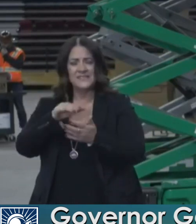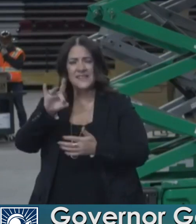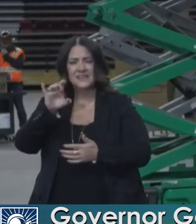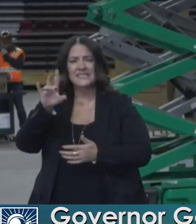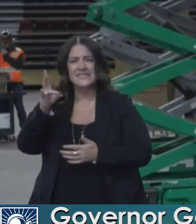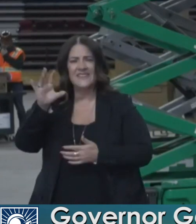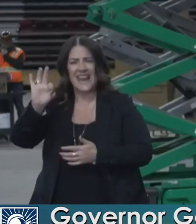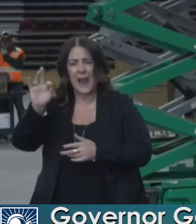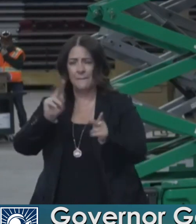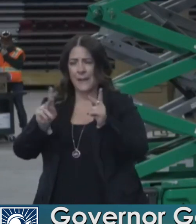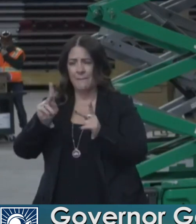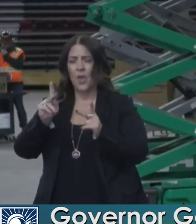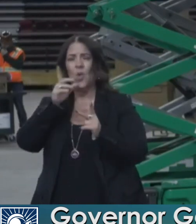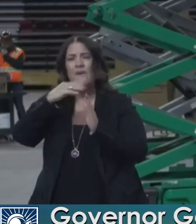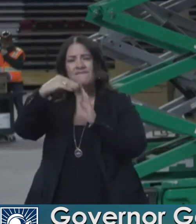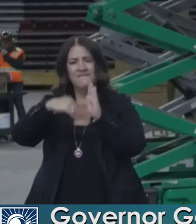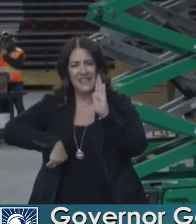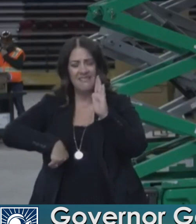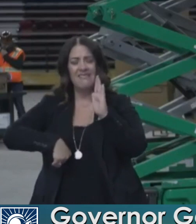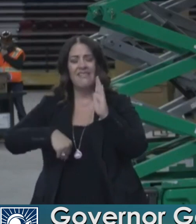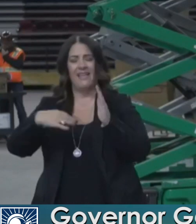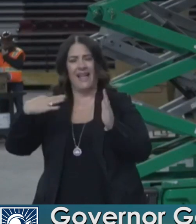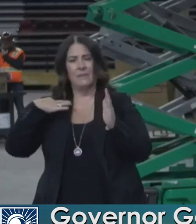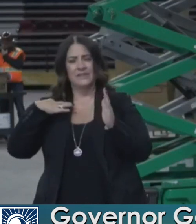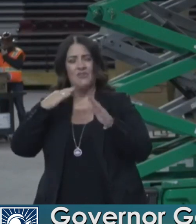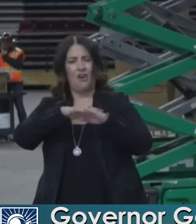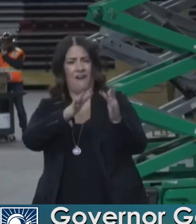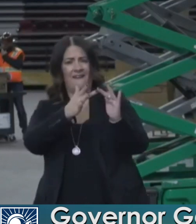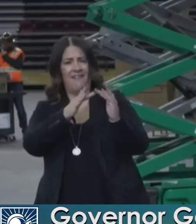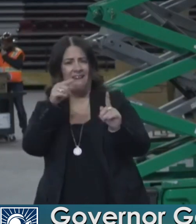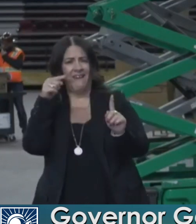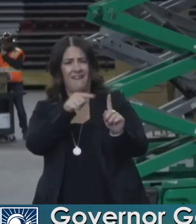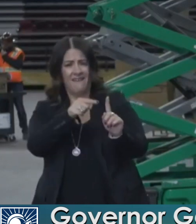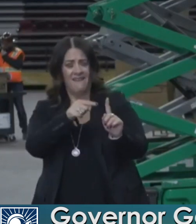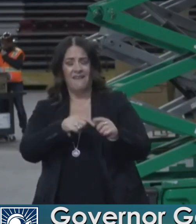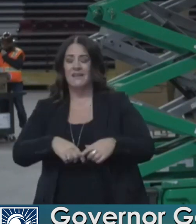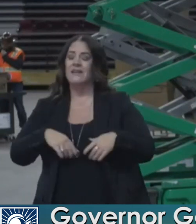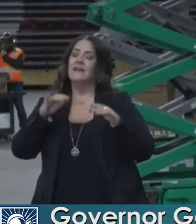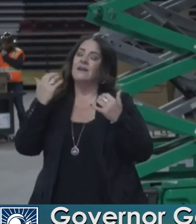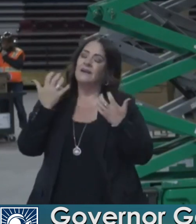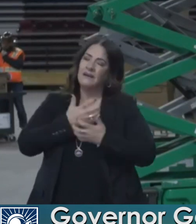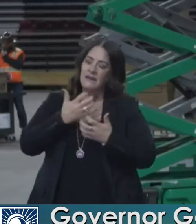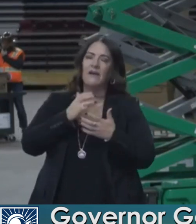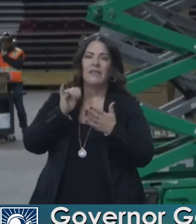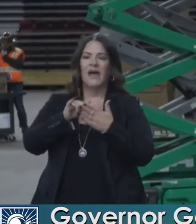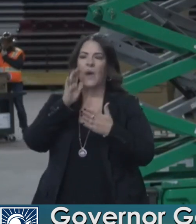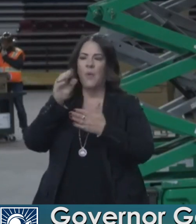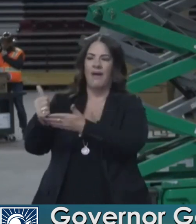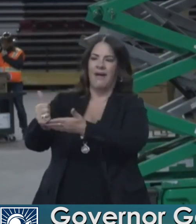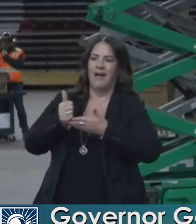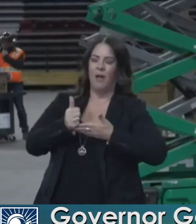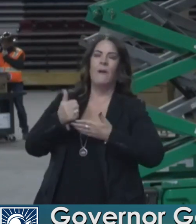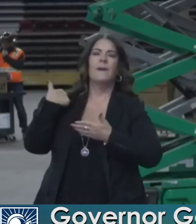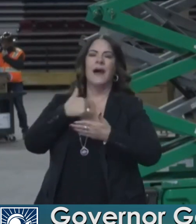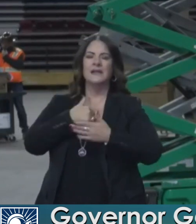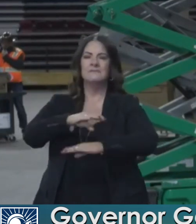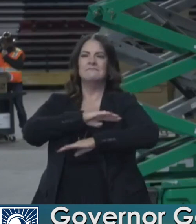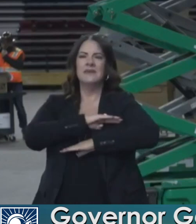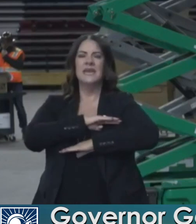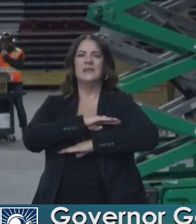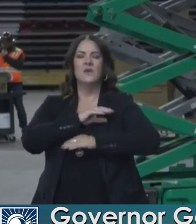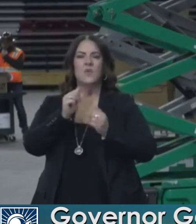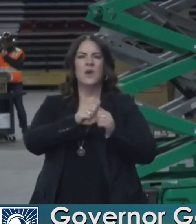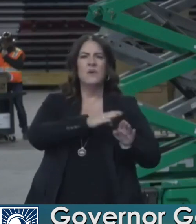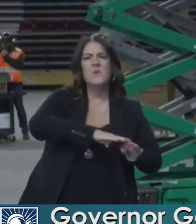81,879 people have filled out a formal application on that site. That will provide the surge capacity in terms of